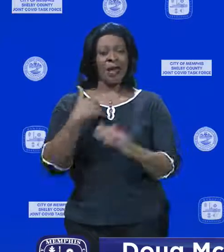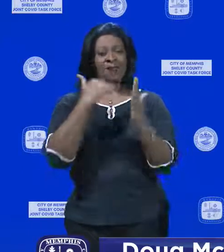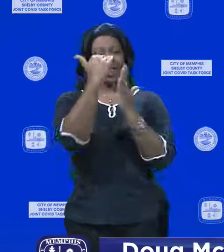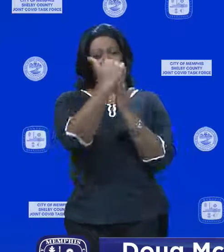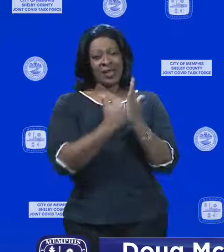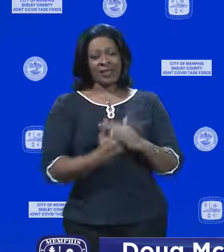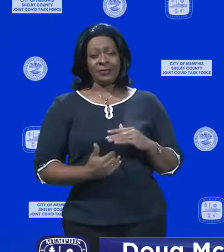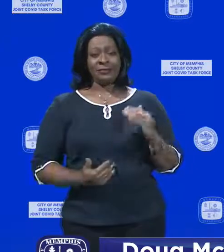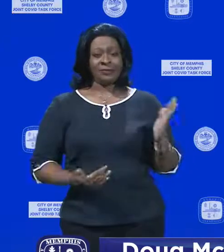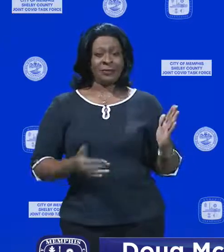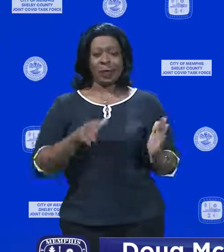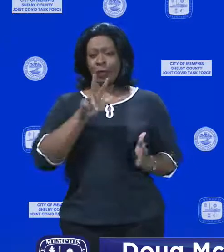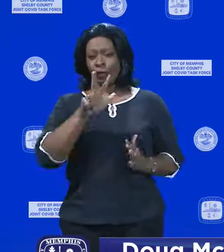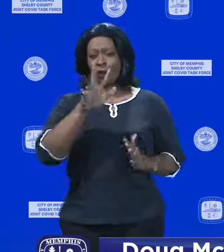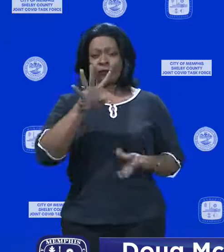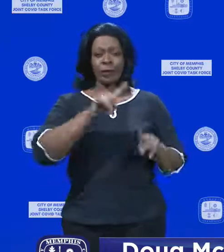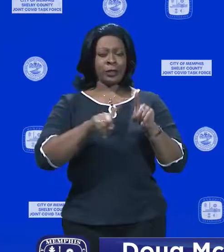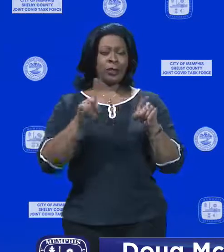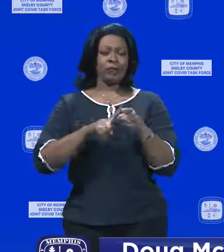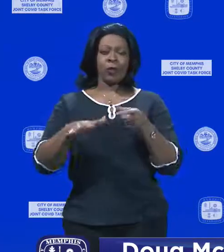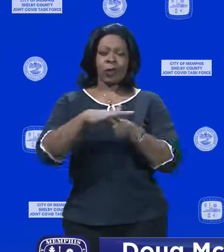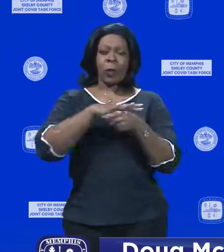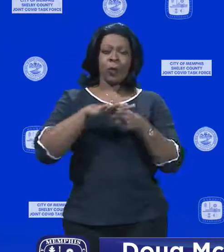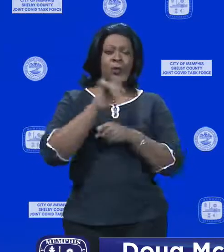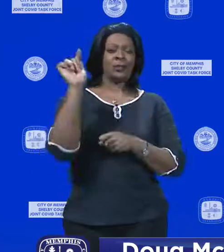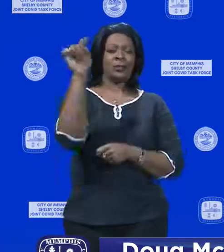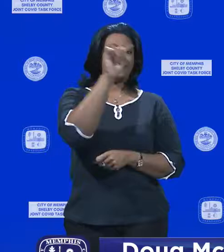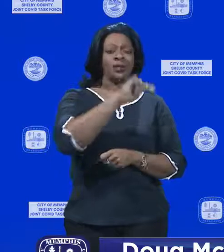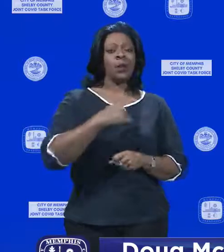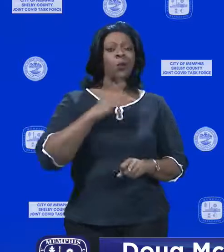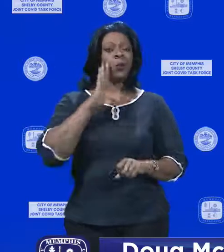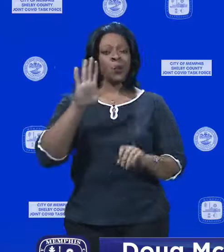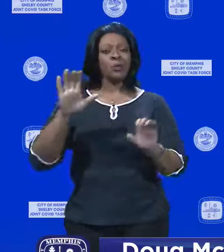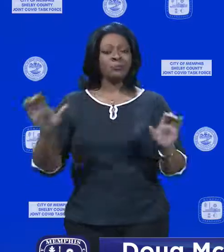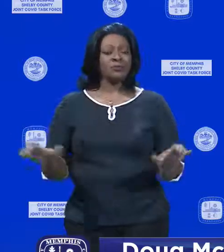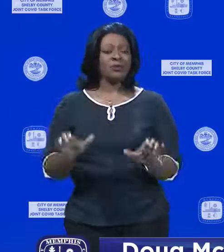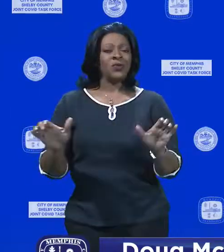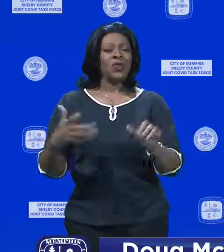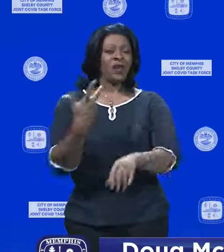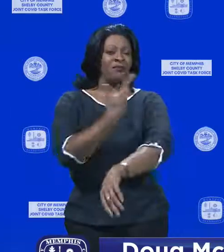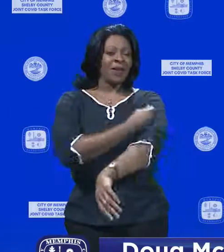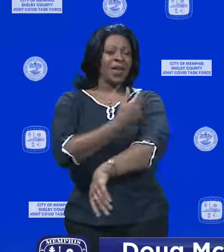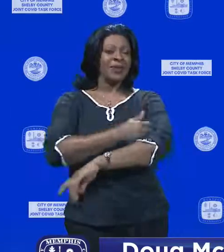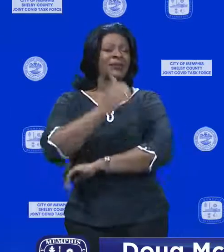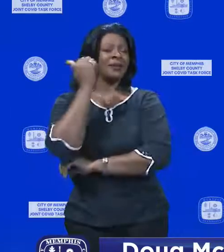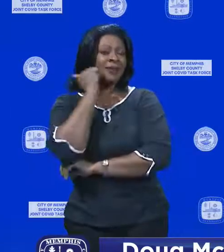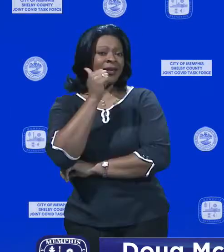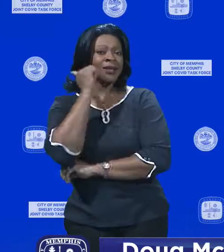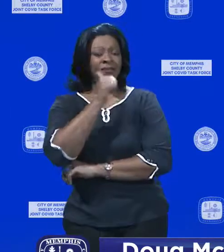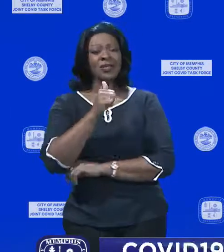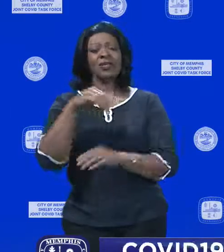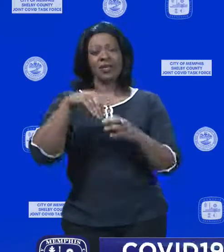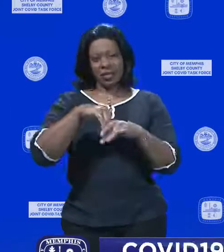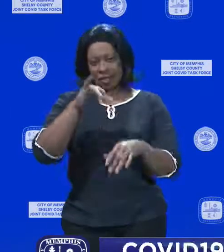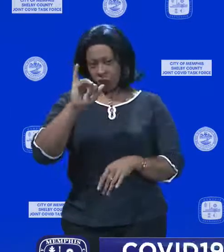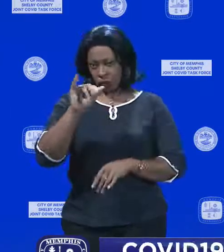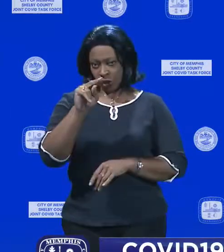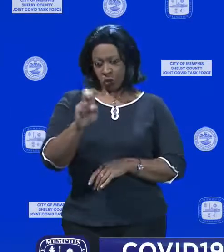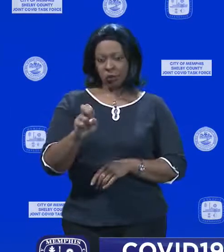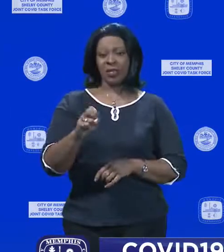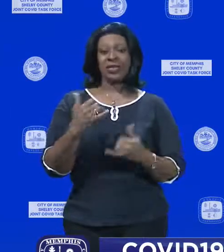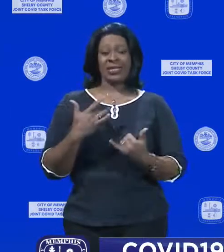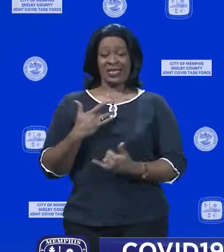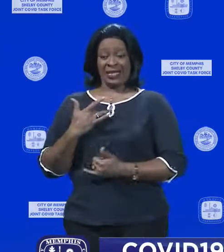of approximately 34 locations where we will be doing vaccinations almost every day in June, and we're starting to fill up